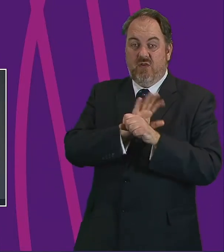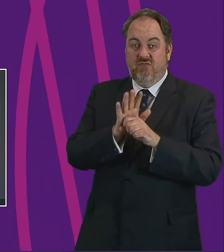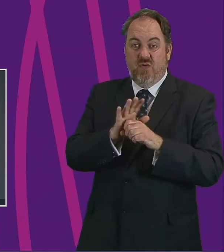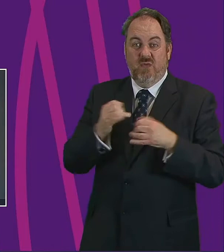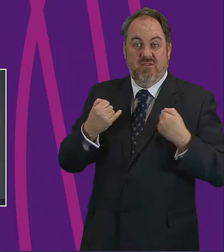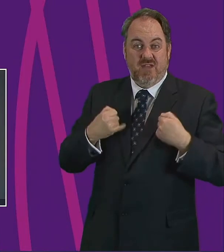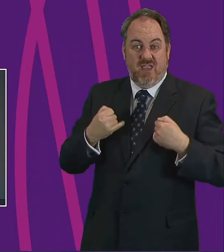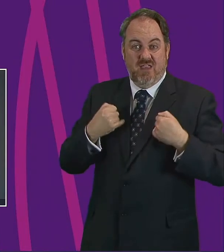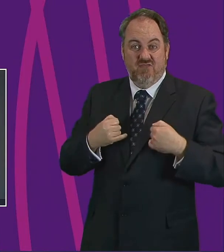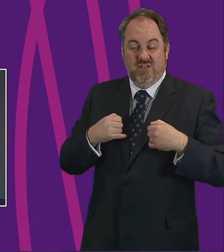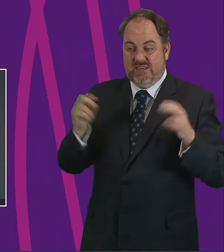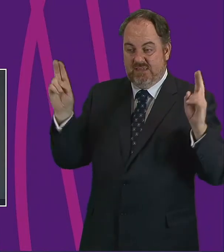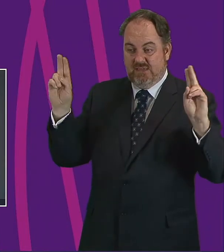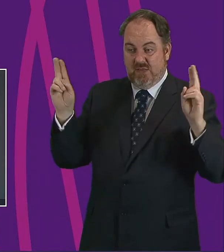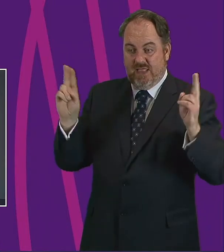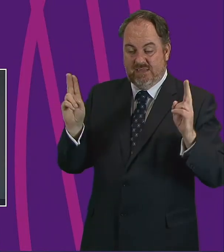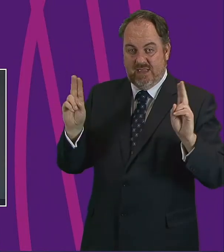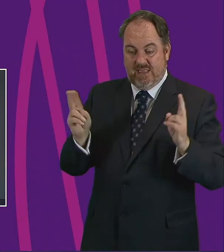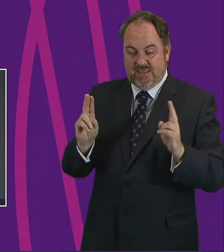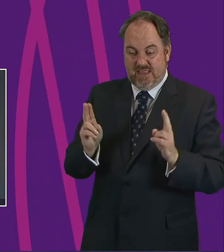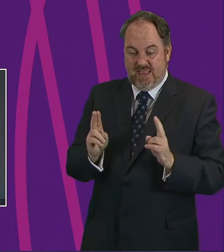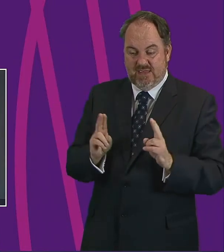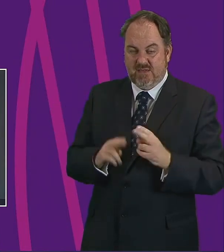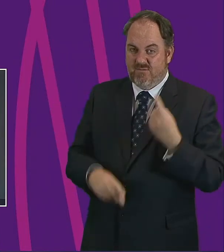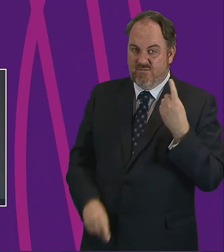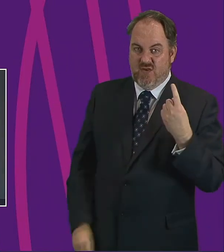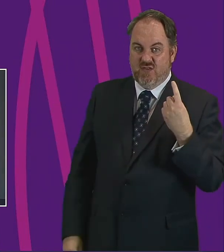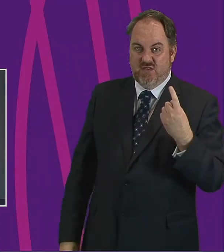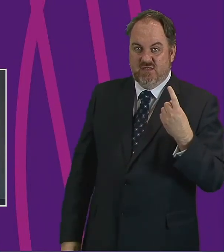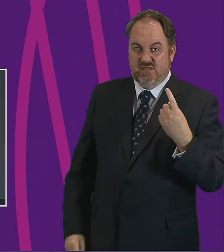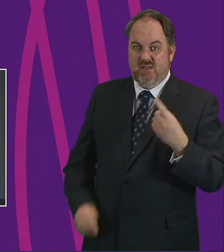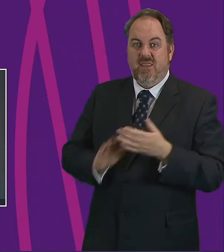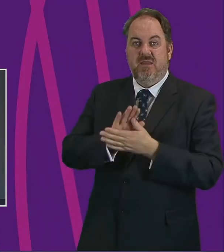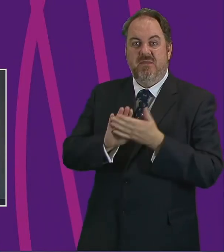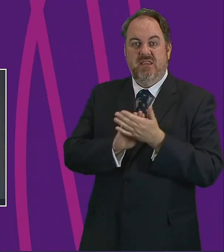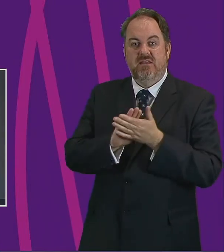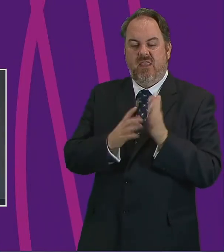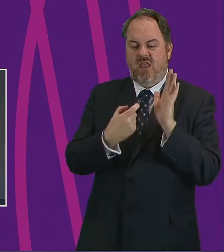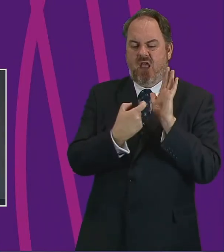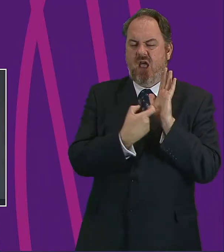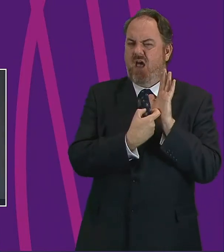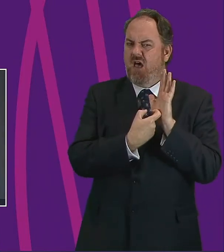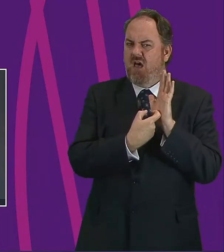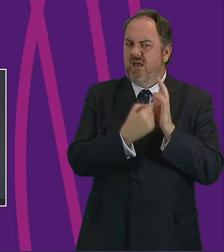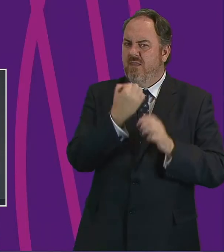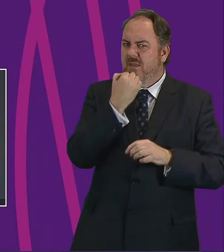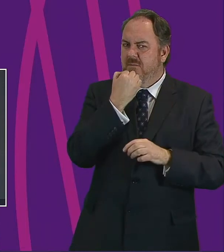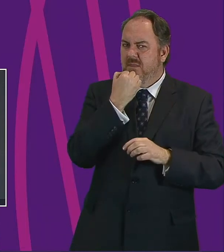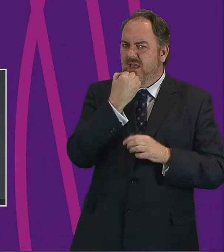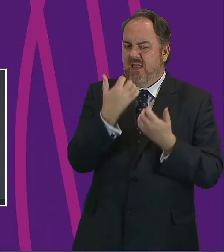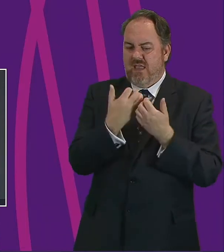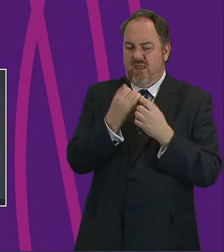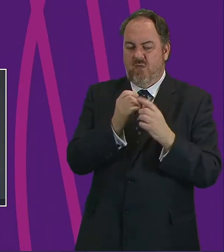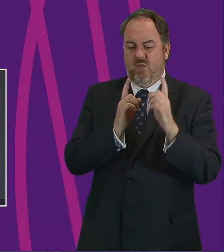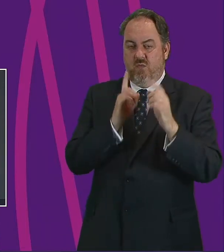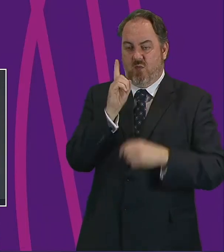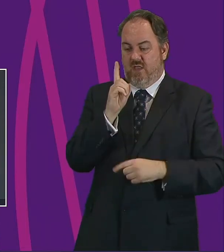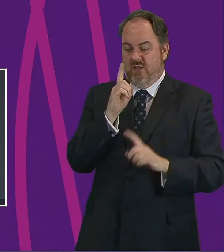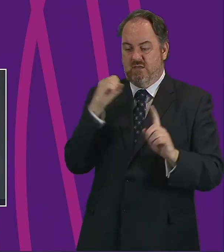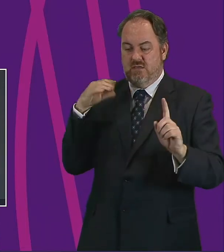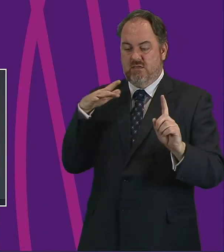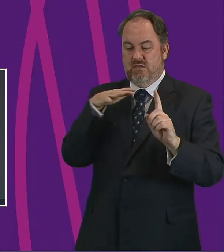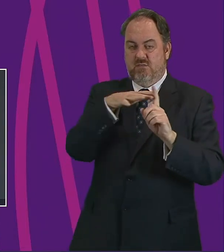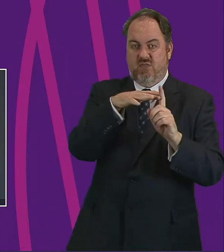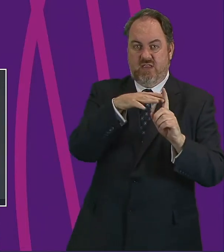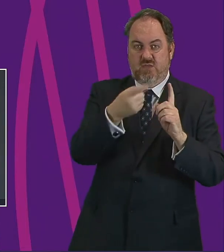Minister set out in her statement on Thursday, which are about the reproduction number, about number of admissions to ICU, the